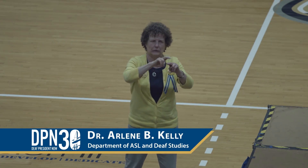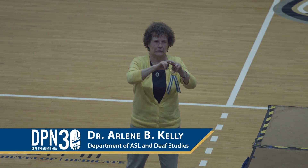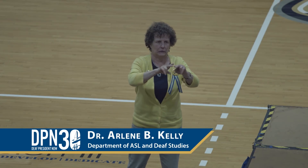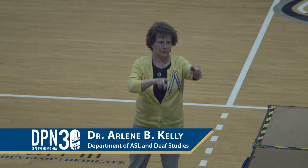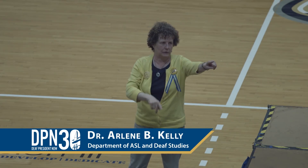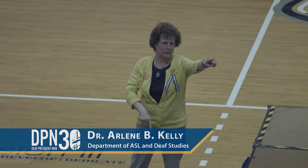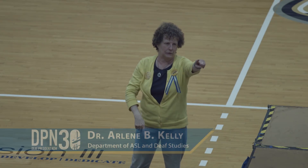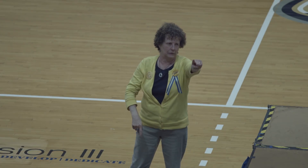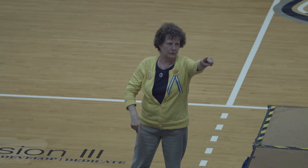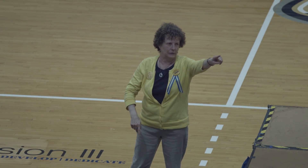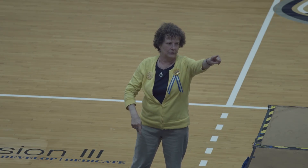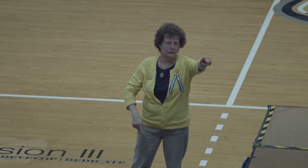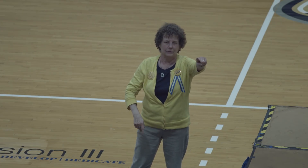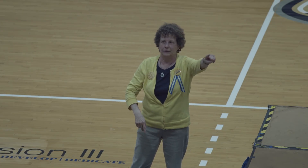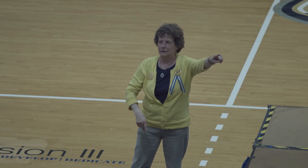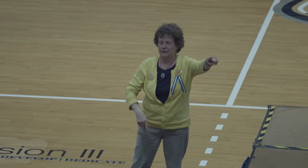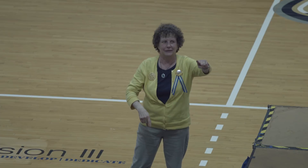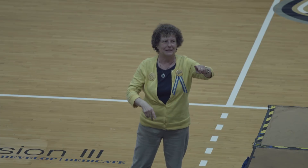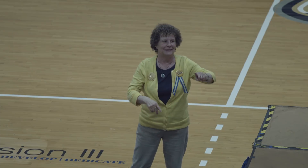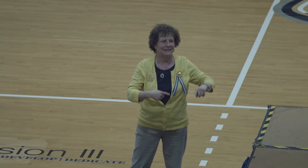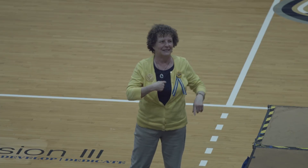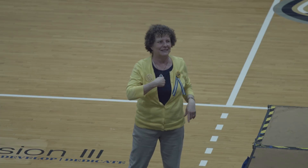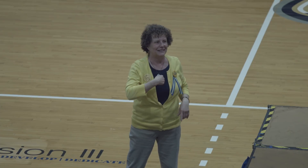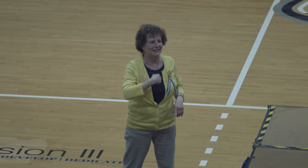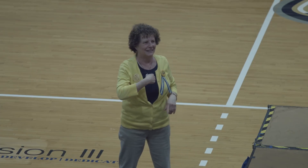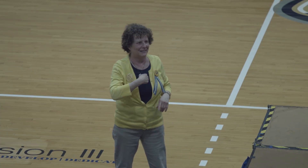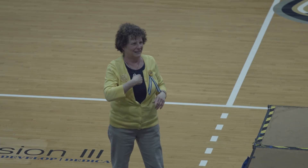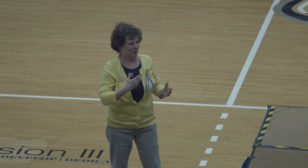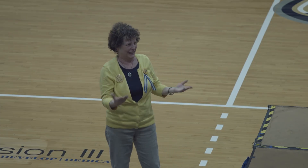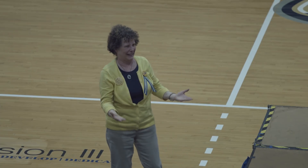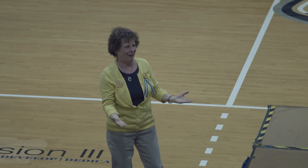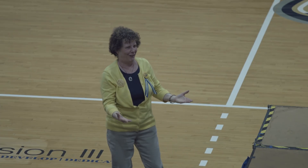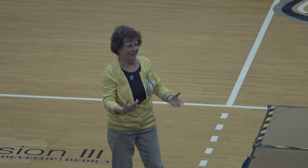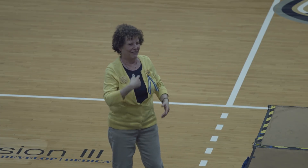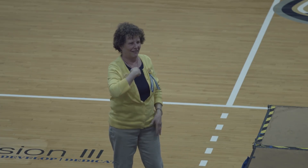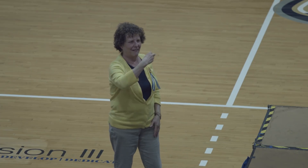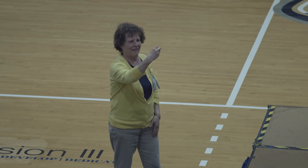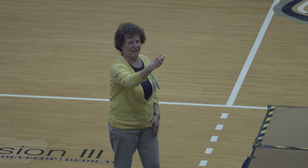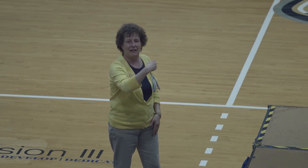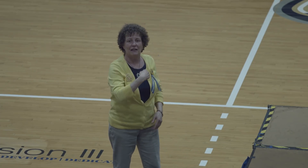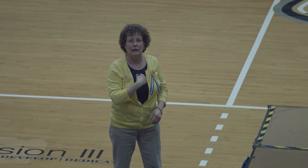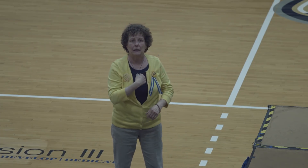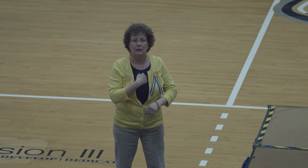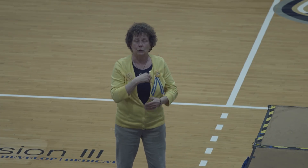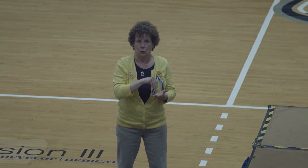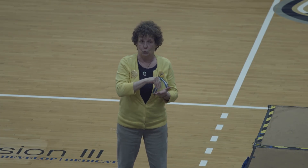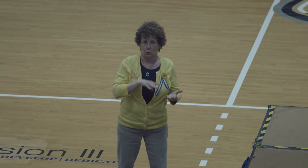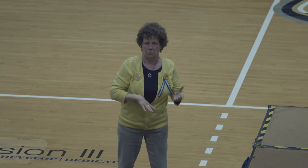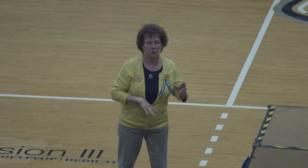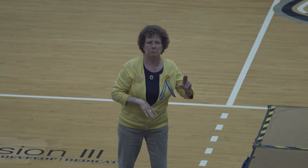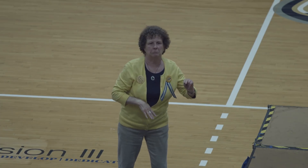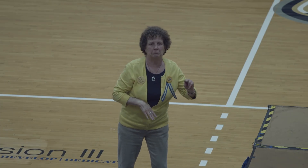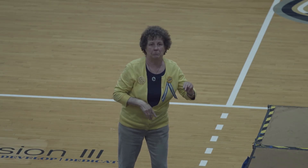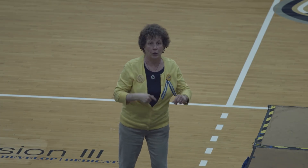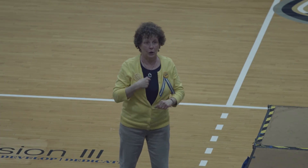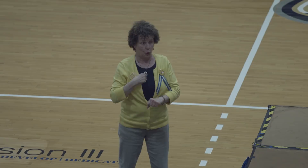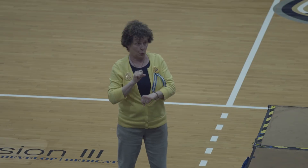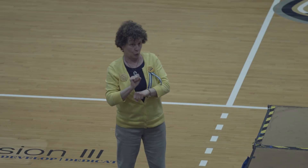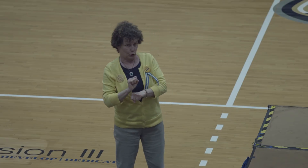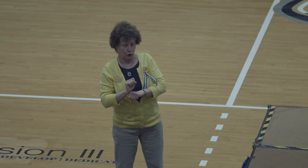"30 years ago, I too stood here, and in fact, I remember sitting in the bleachers just in front of me. And at that